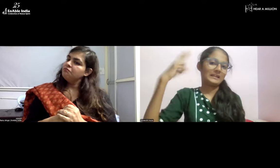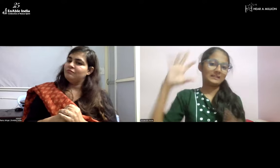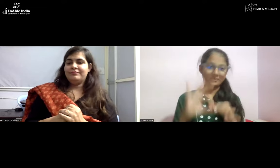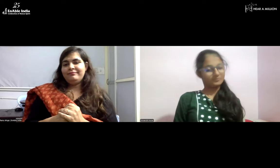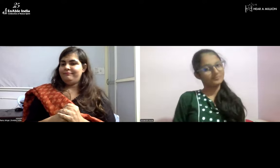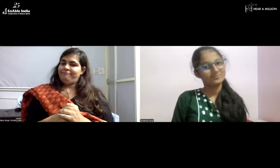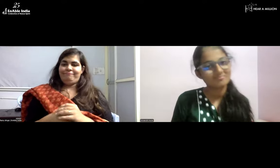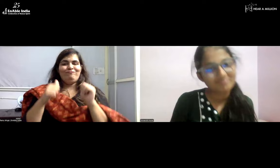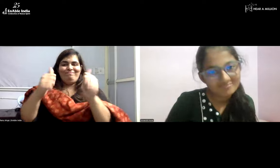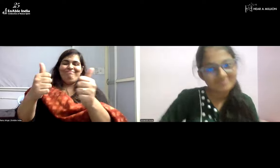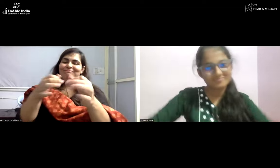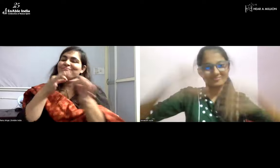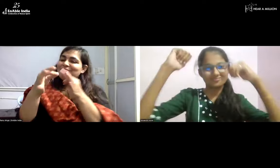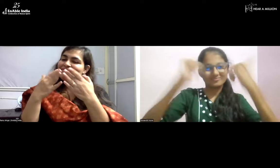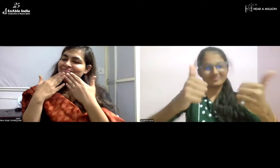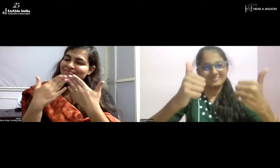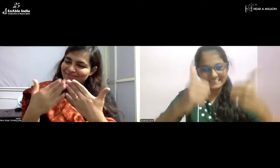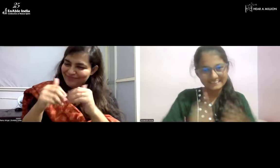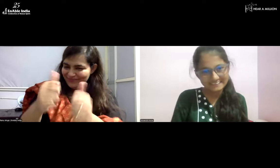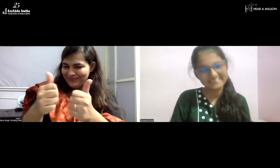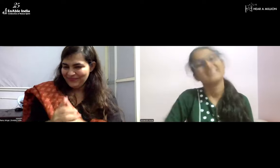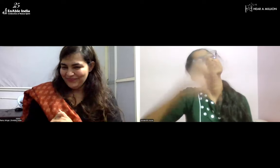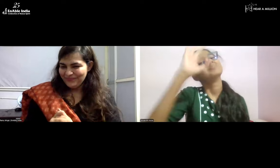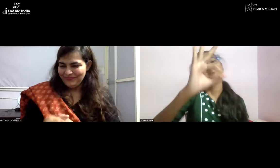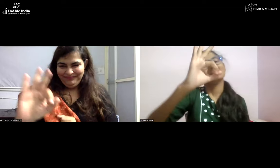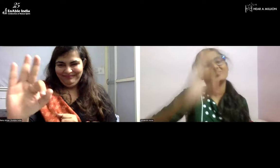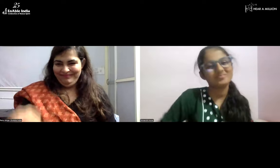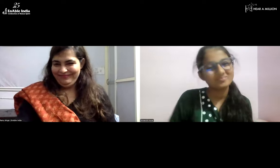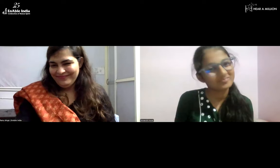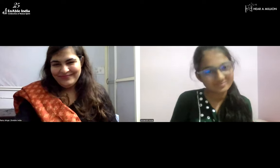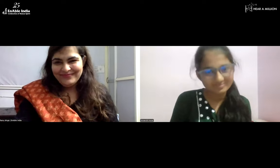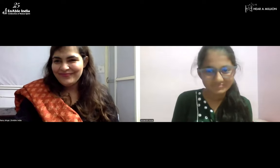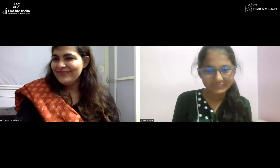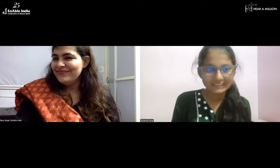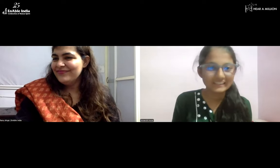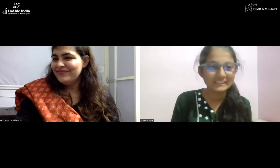Rohit, uh, you can turn on your camera.